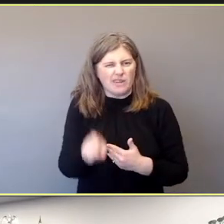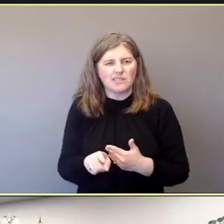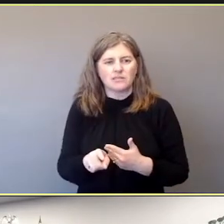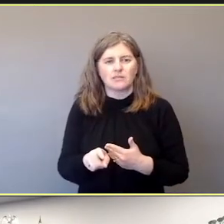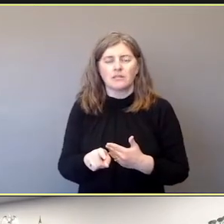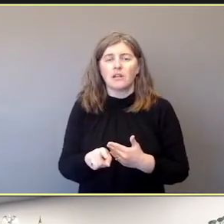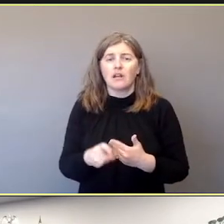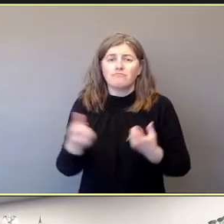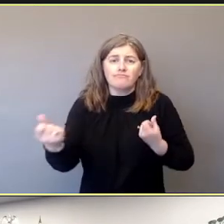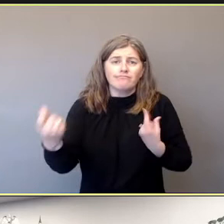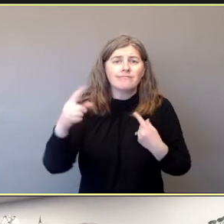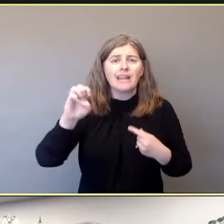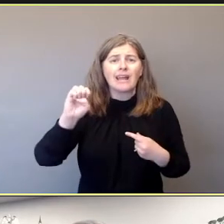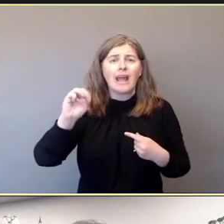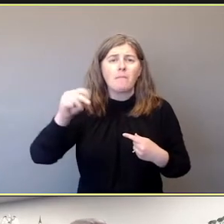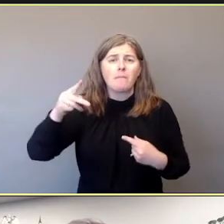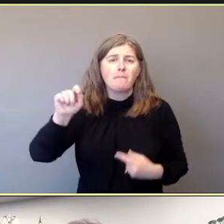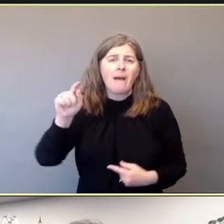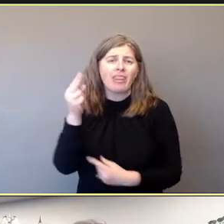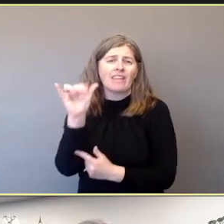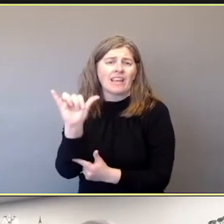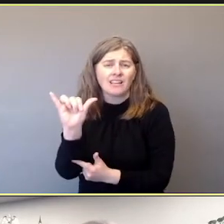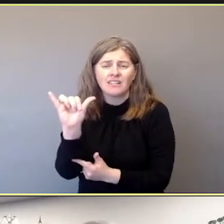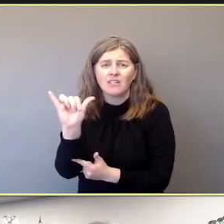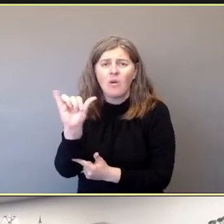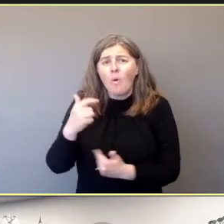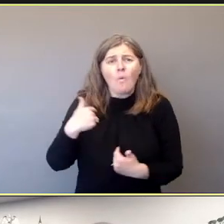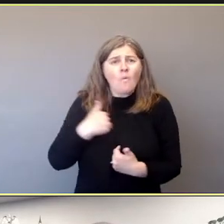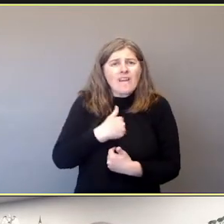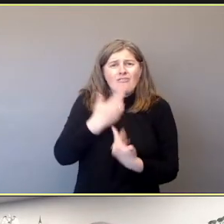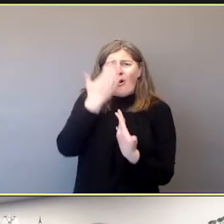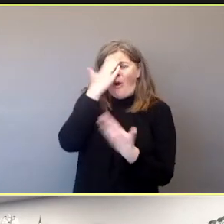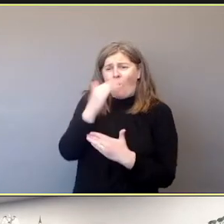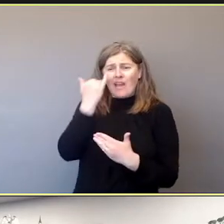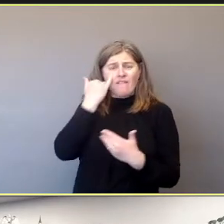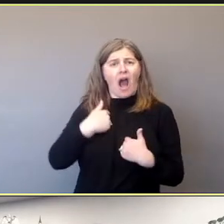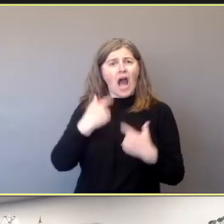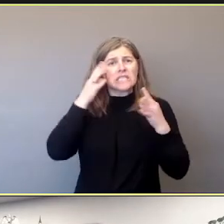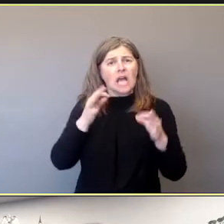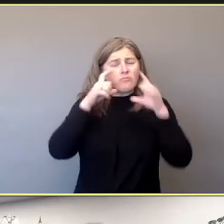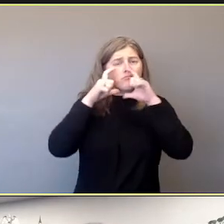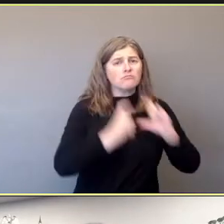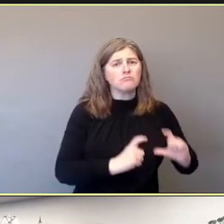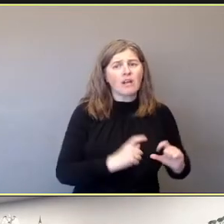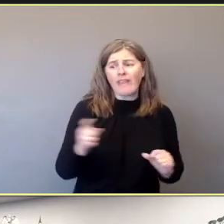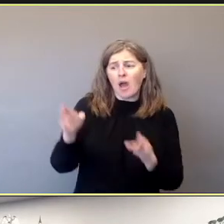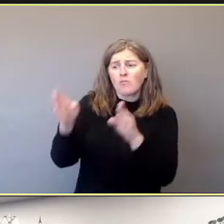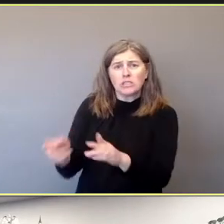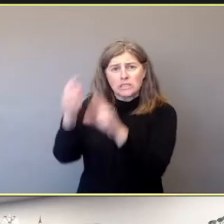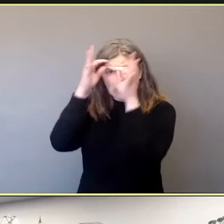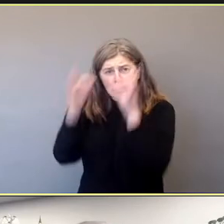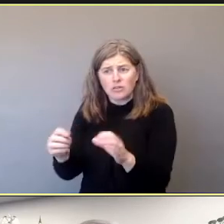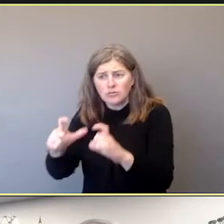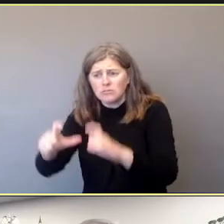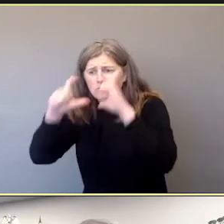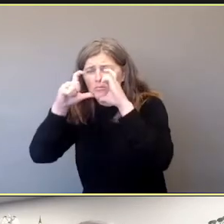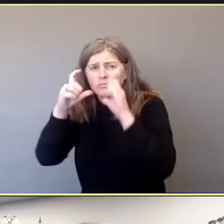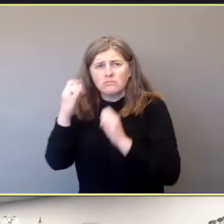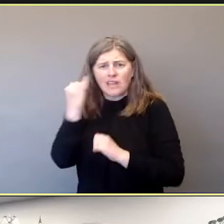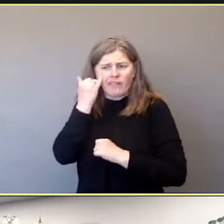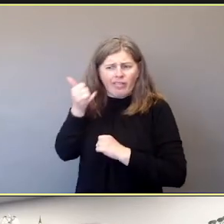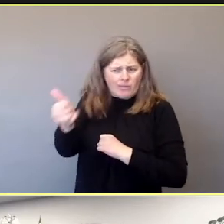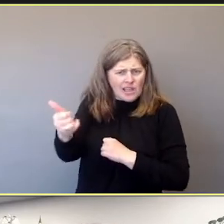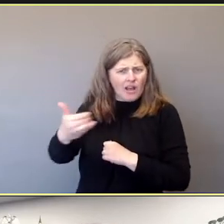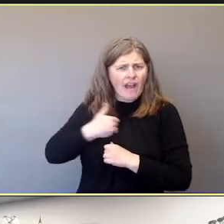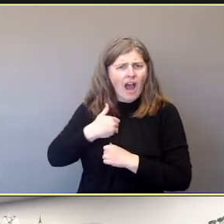empathic. I mean, we don't know if that person wearing a mask has an immune disorder or a multiple risk factors.